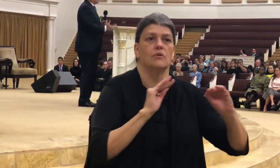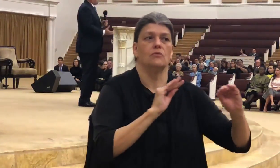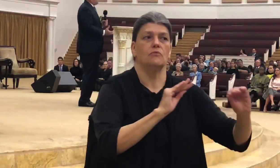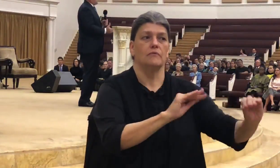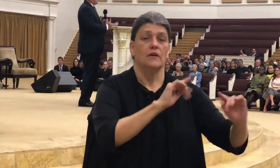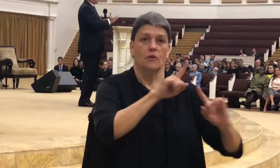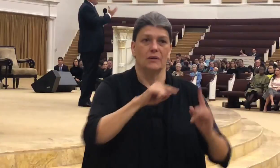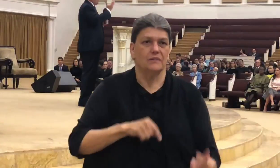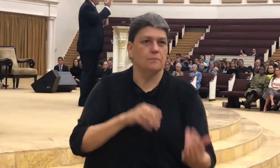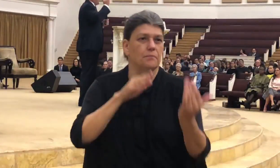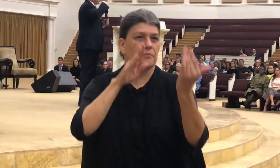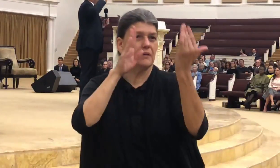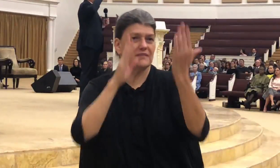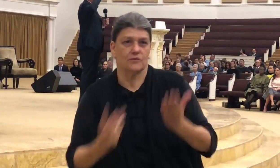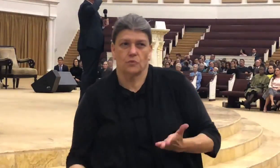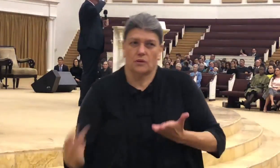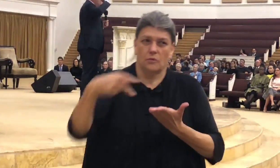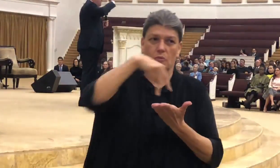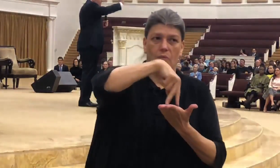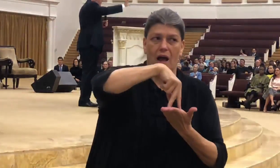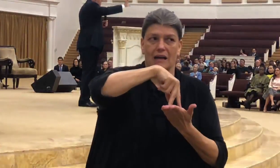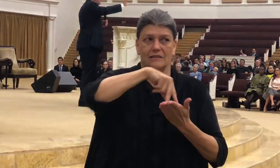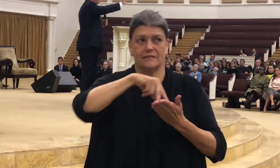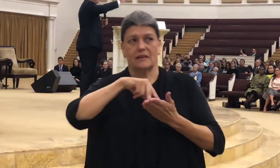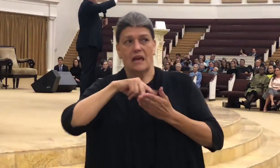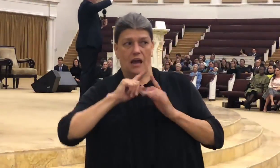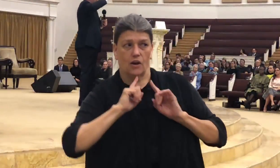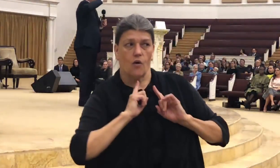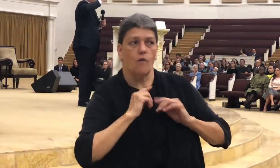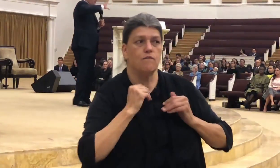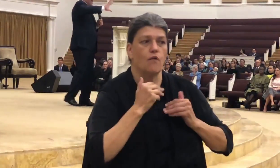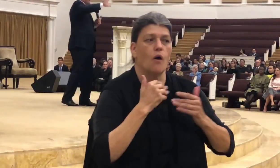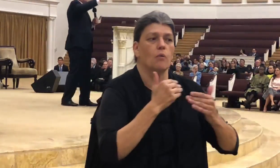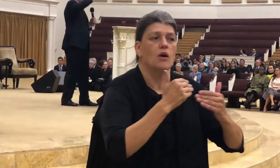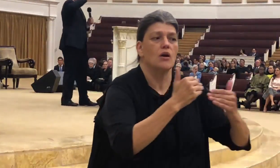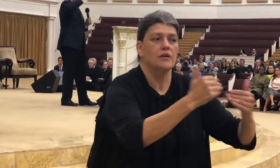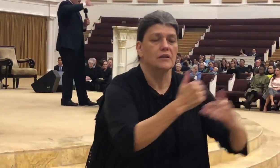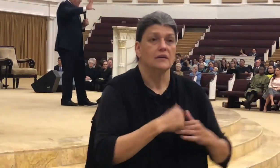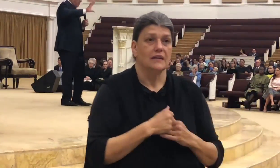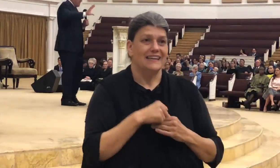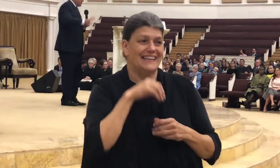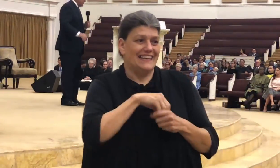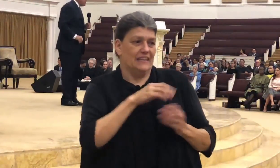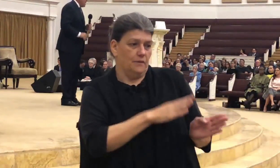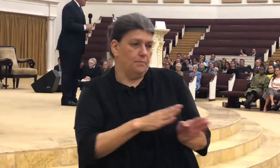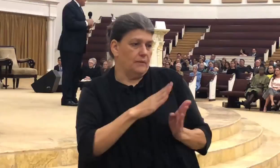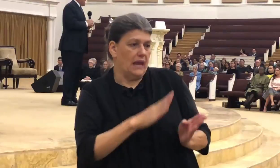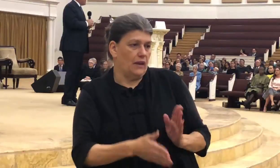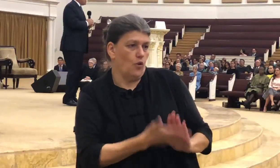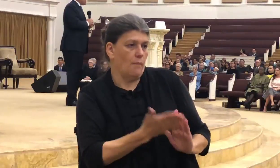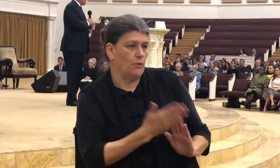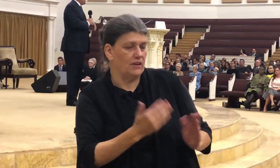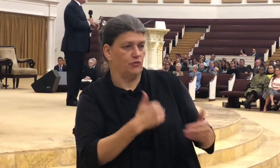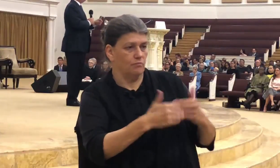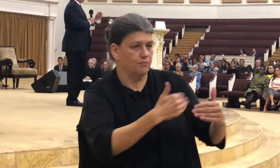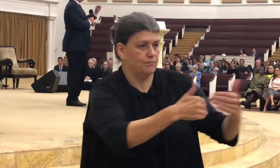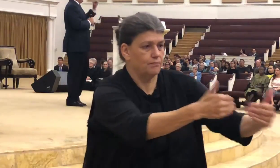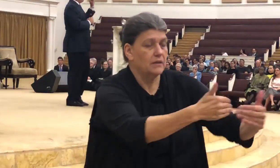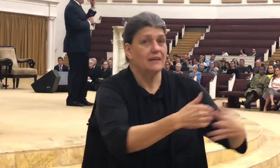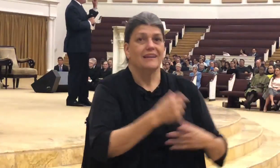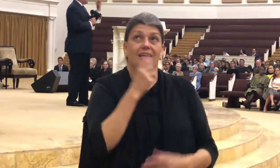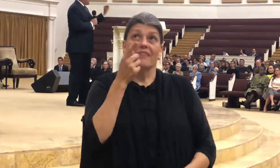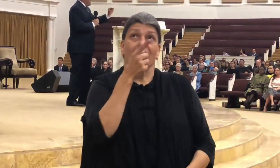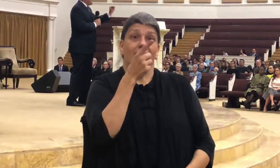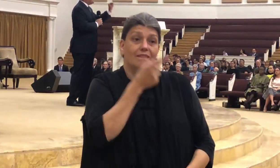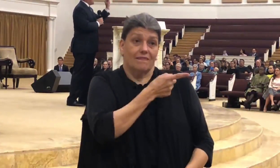his presence began to arise, to move forward in his plan or operation, they understood